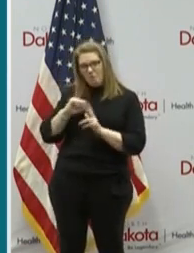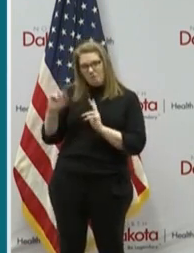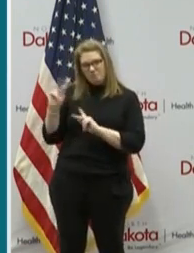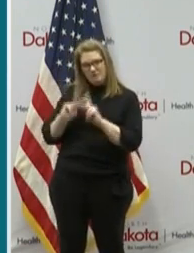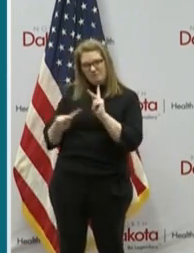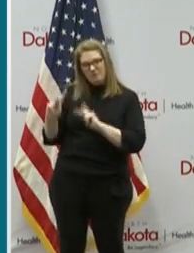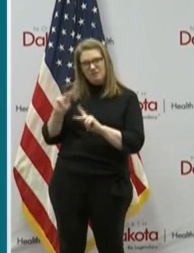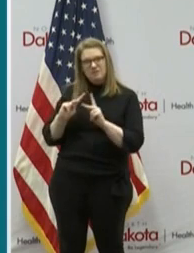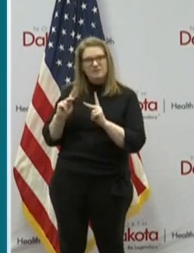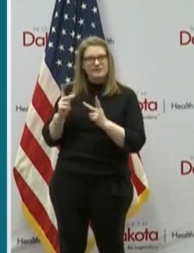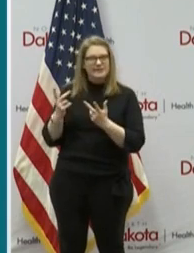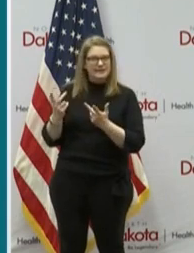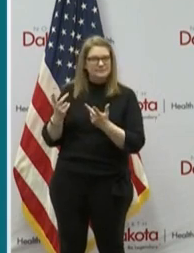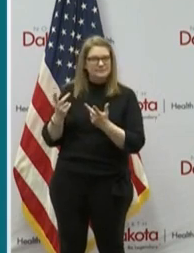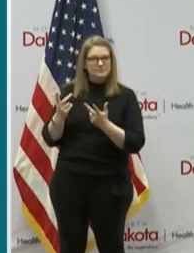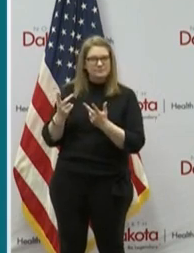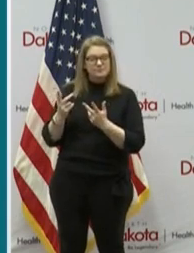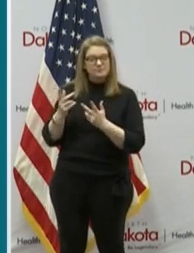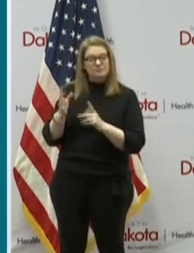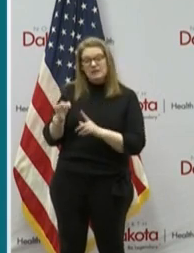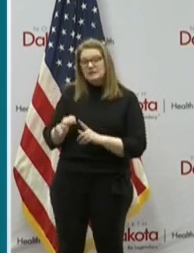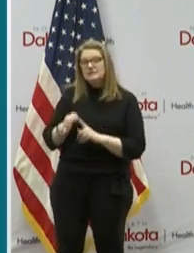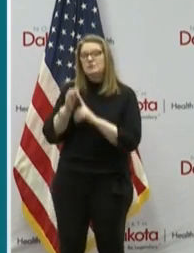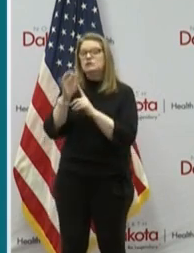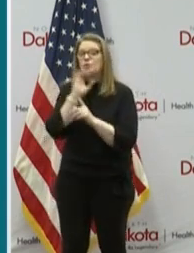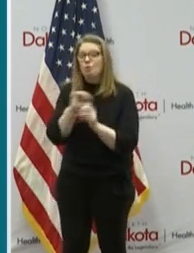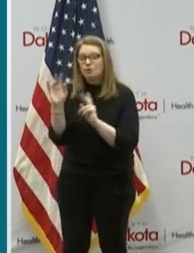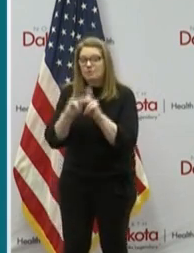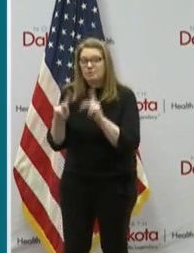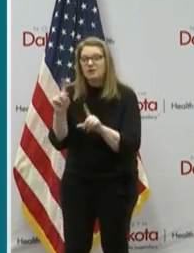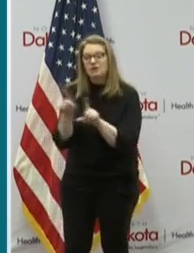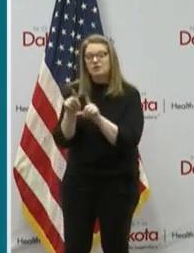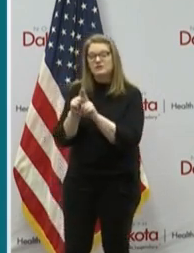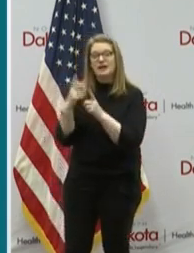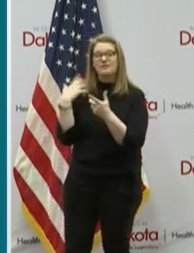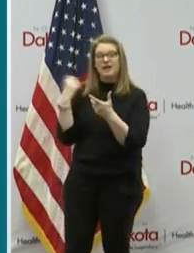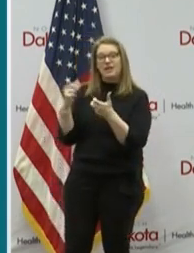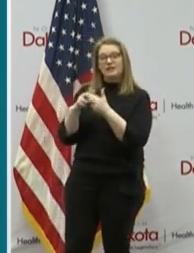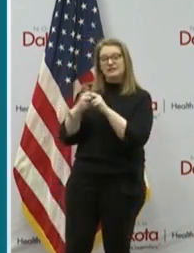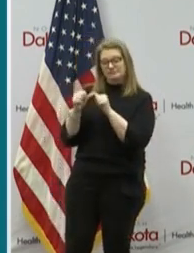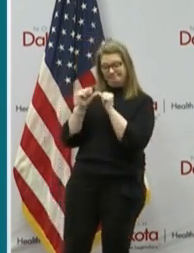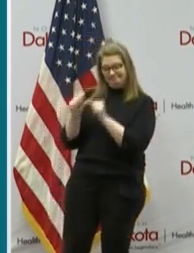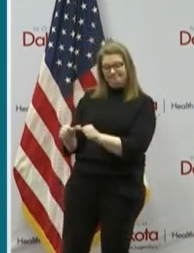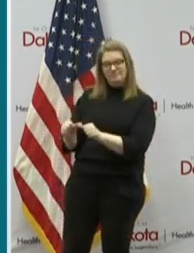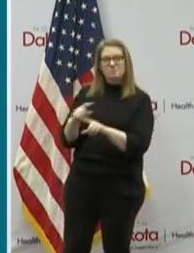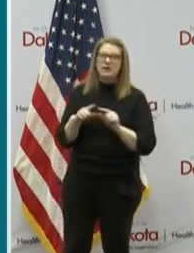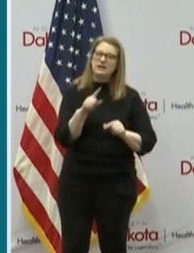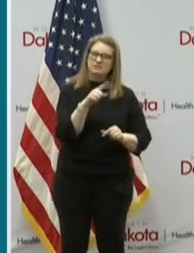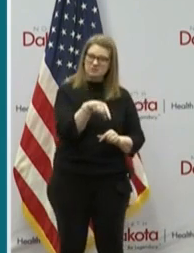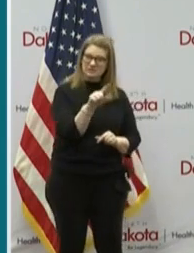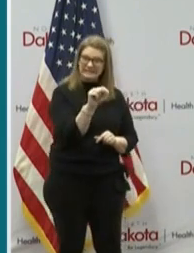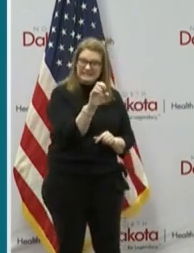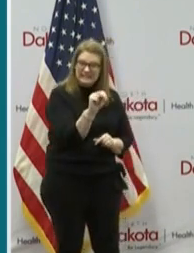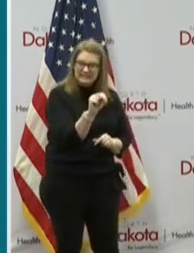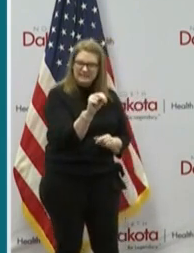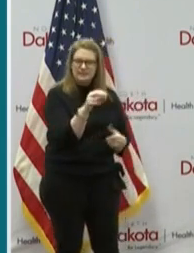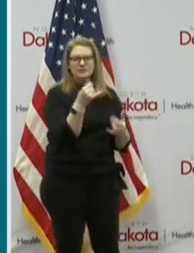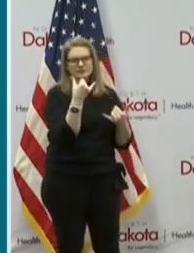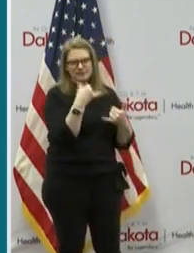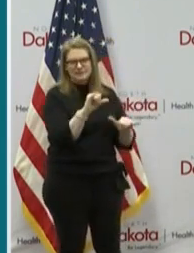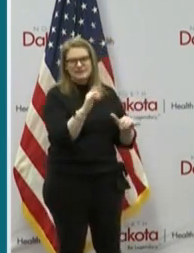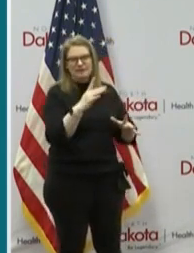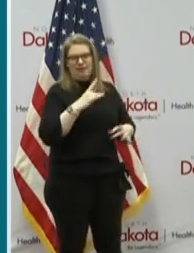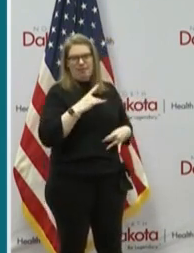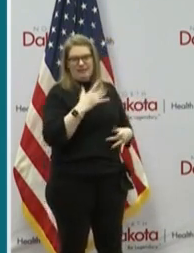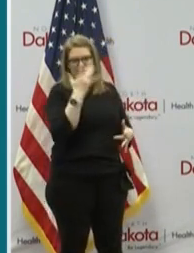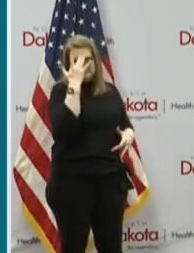have and especially elderly and have underlying health conditions. But even if you're a teenager, you can get it, and it may not be fun, because